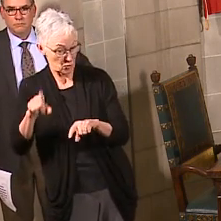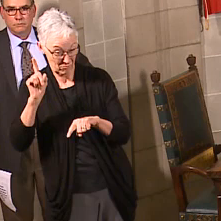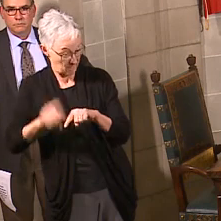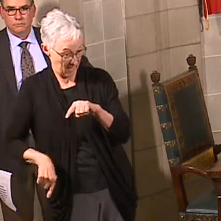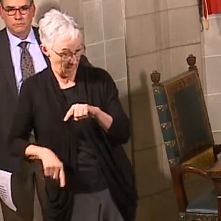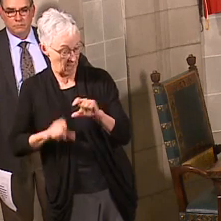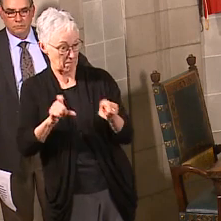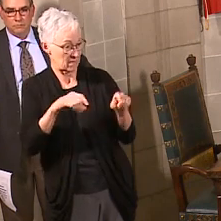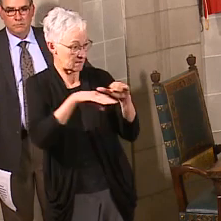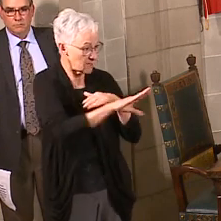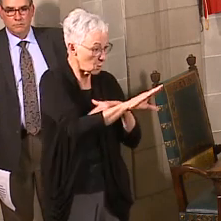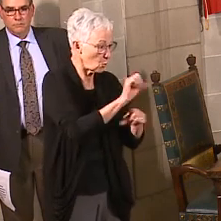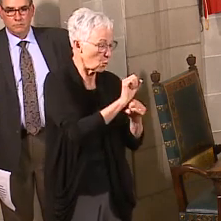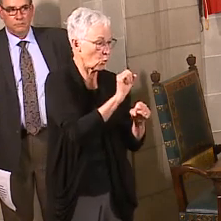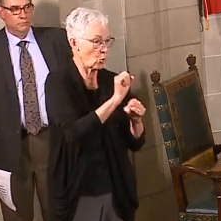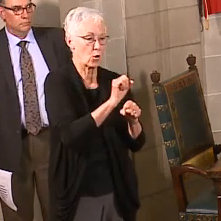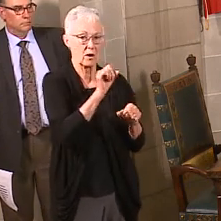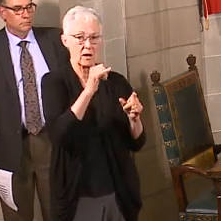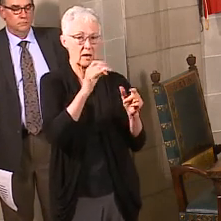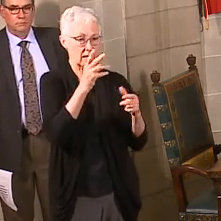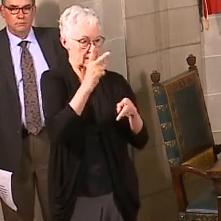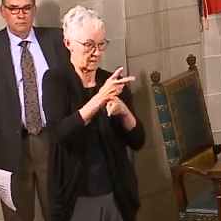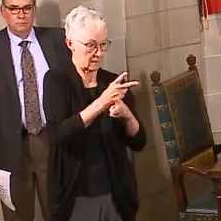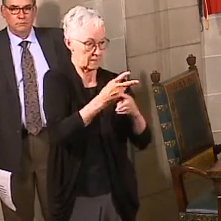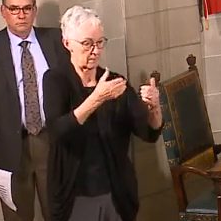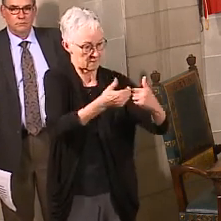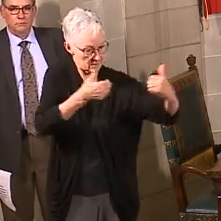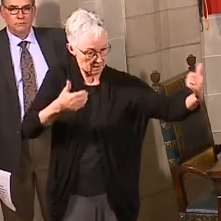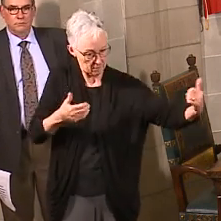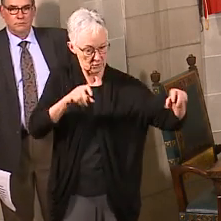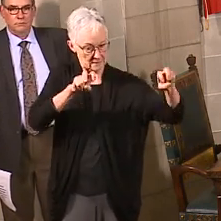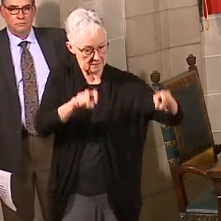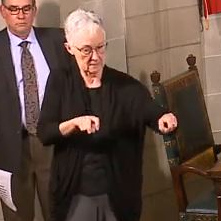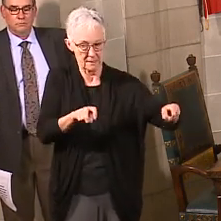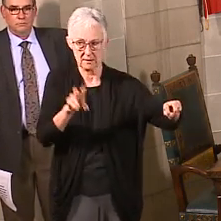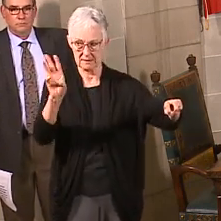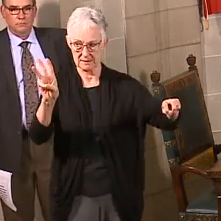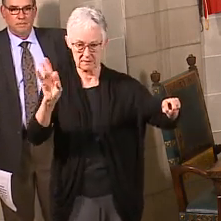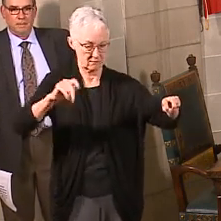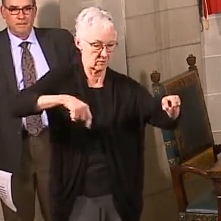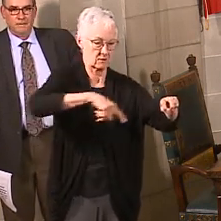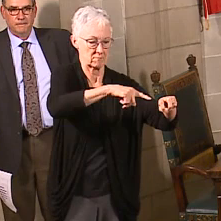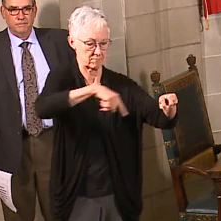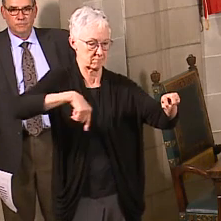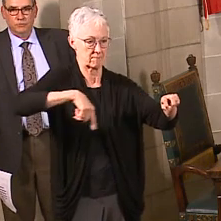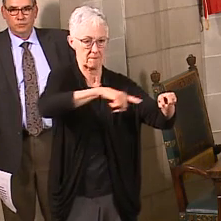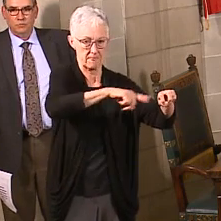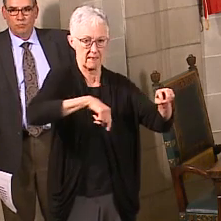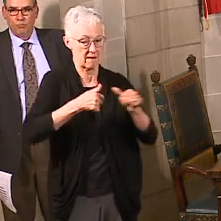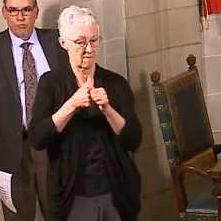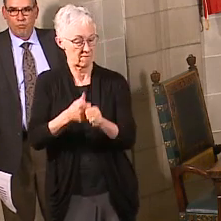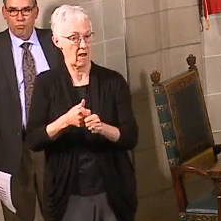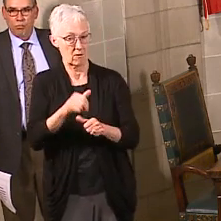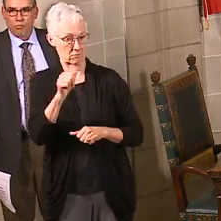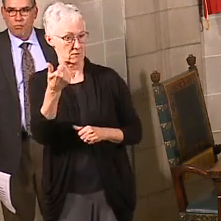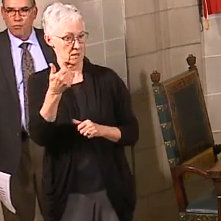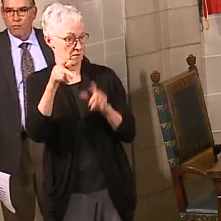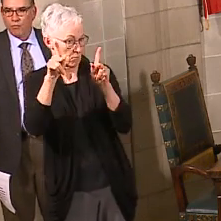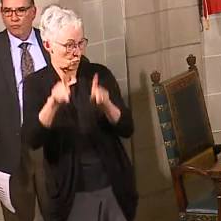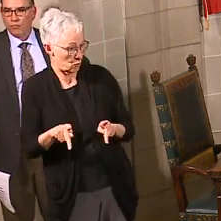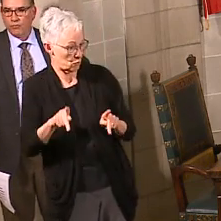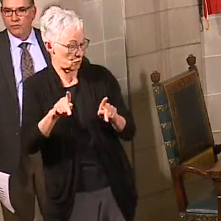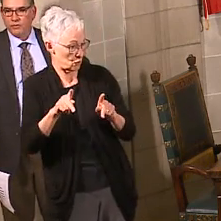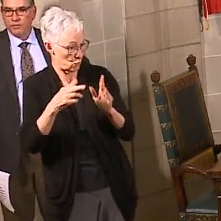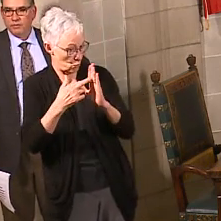socially distanced, right? At 6 feet distance, like Dr. Anton and I are practicing here. 10-person rule, wash your hands frequently,